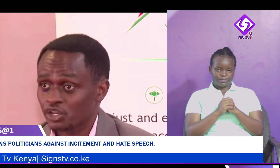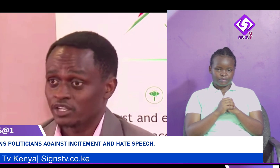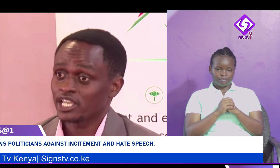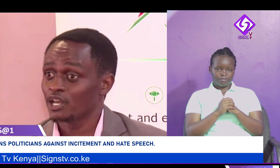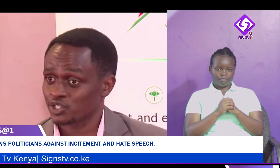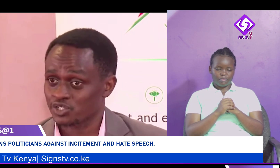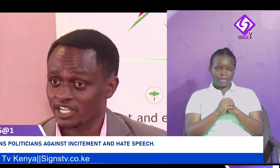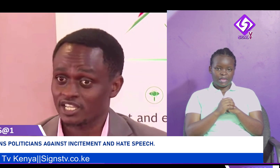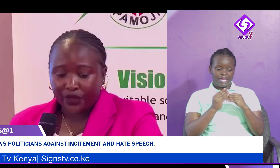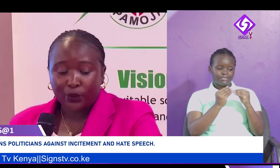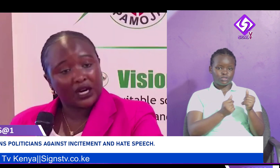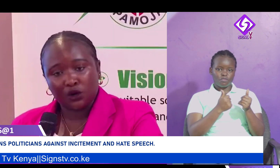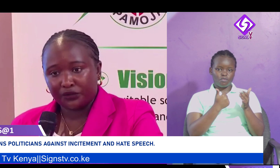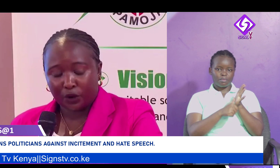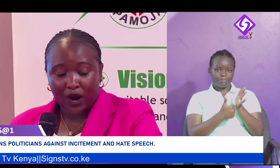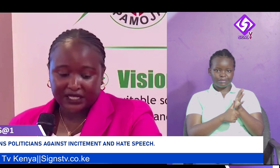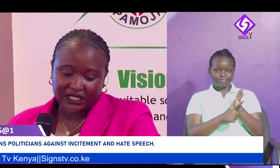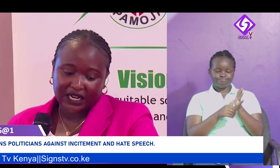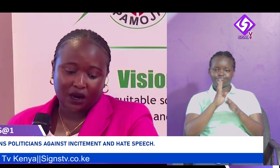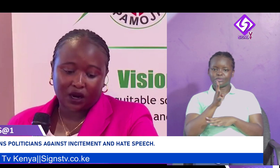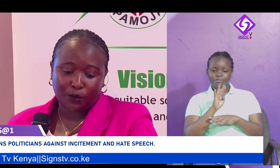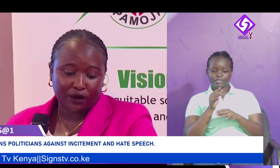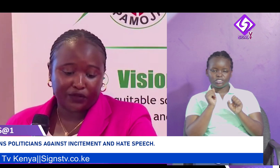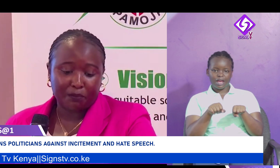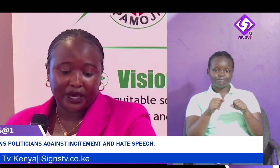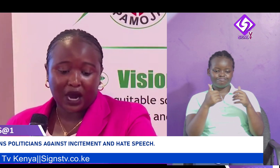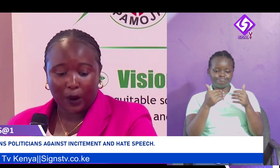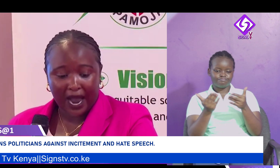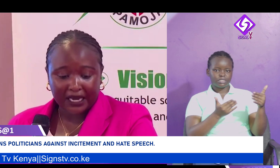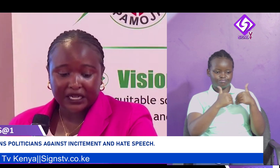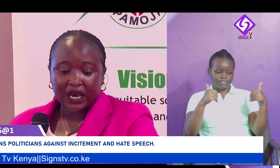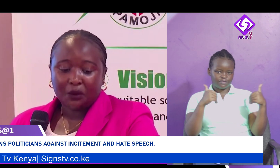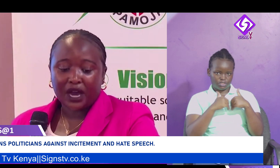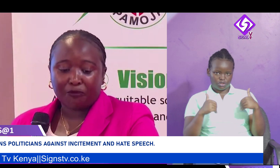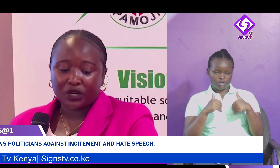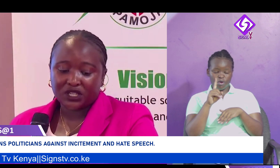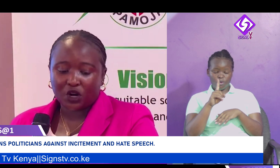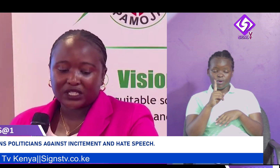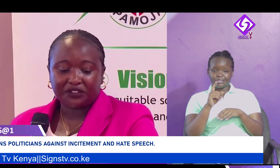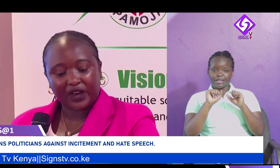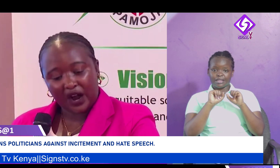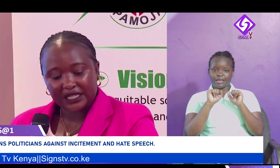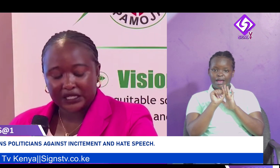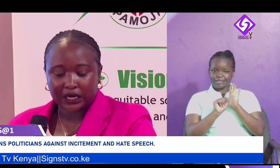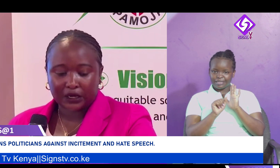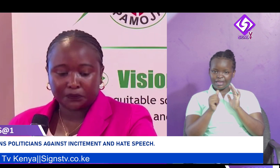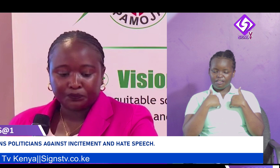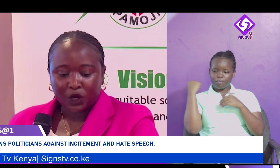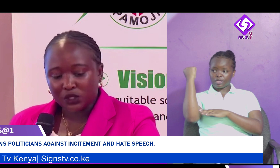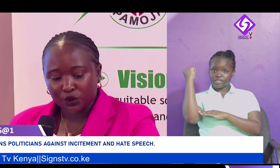division in our society. The weak legal framework, as I said, like one of them being our act. We have political interference, because most of